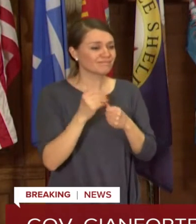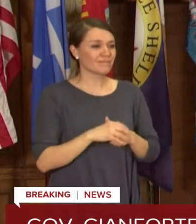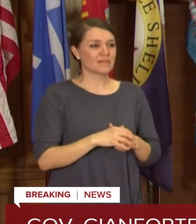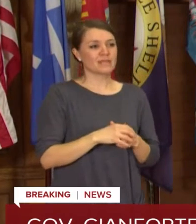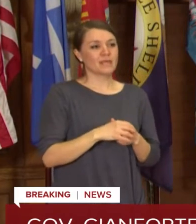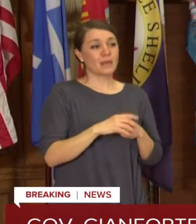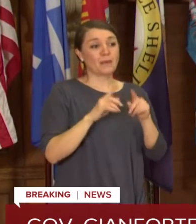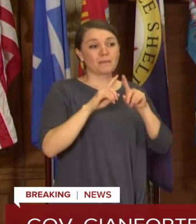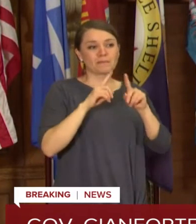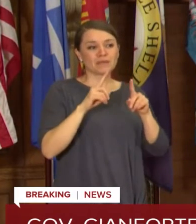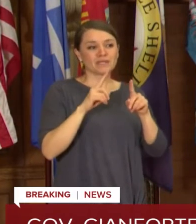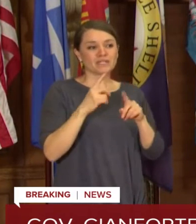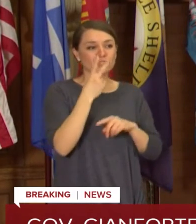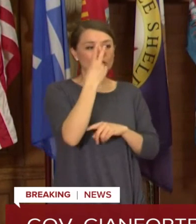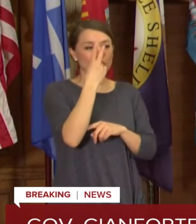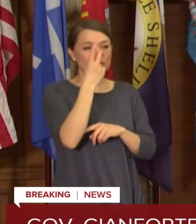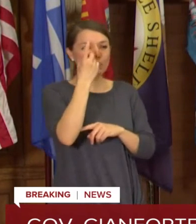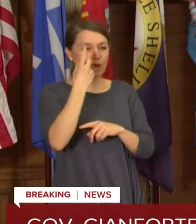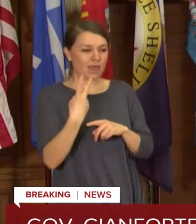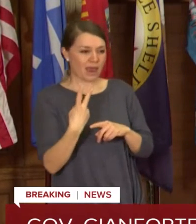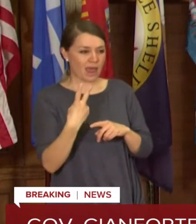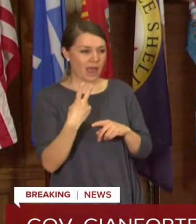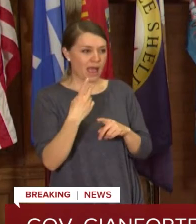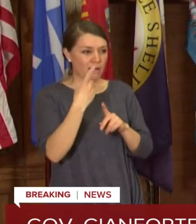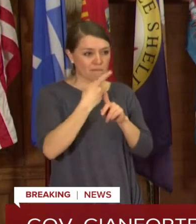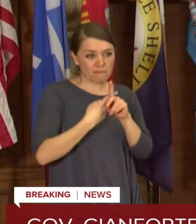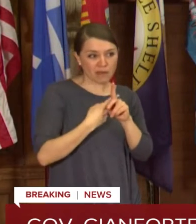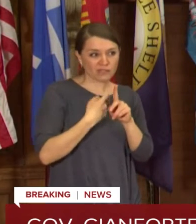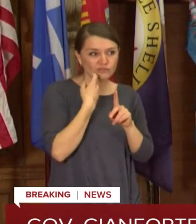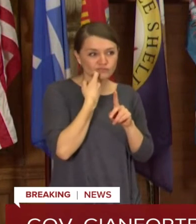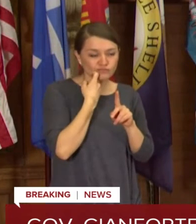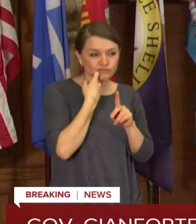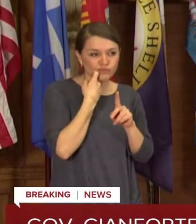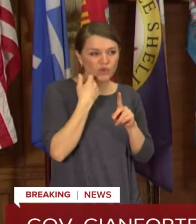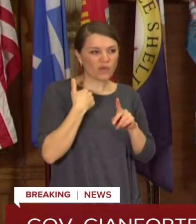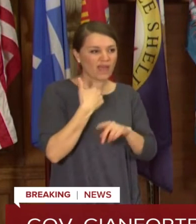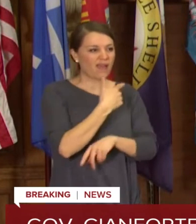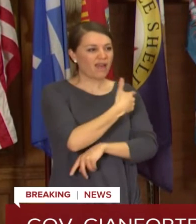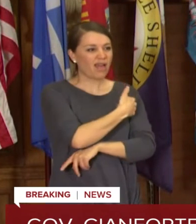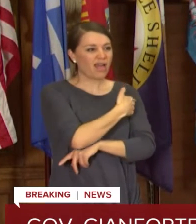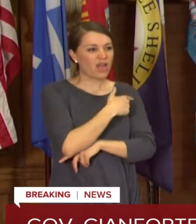Yet in the course of 2.5 months, we have administered